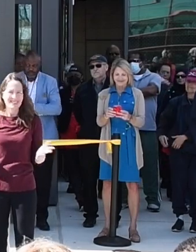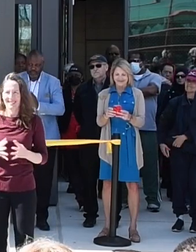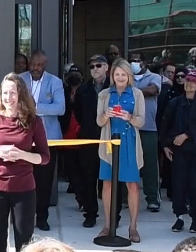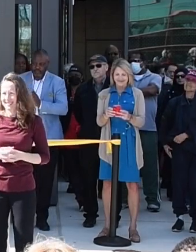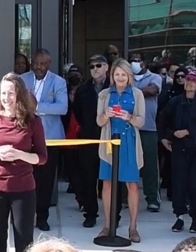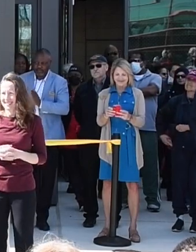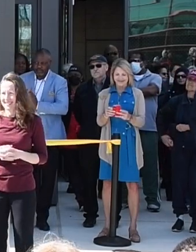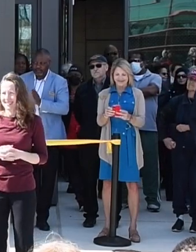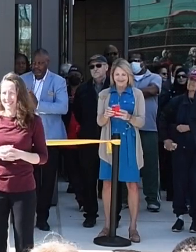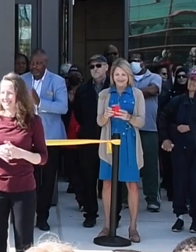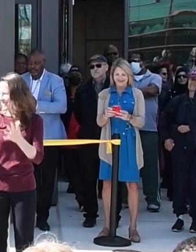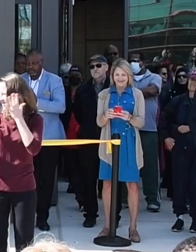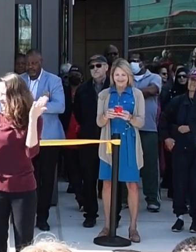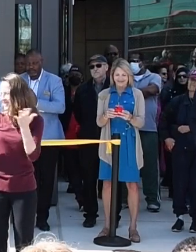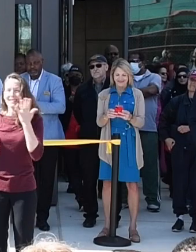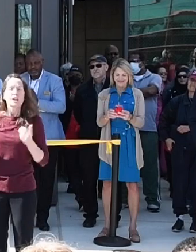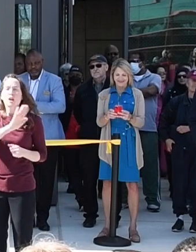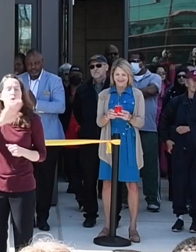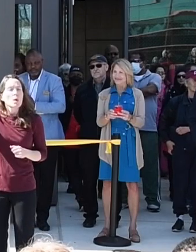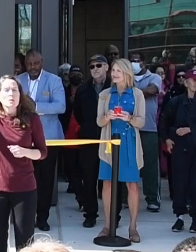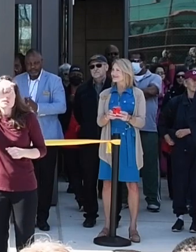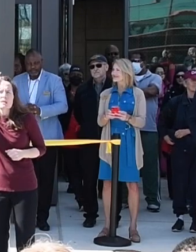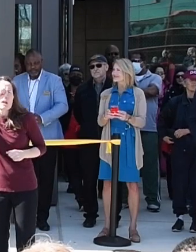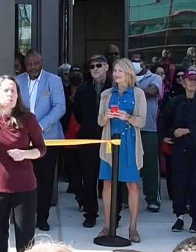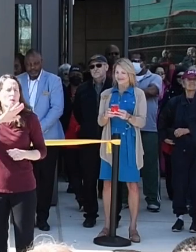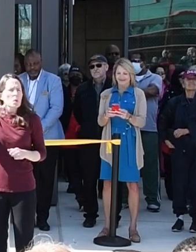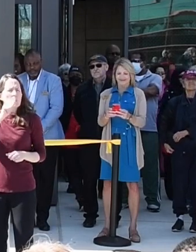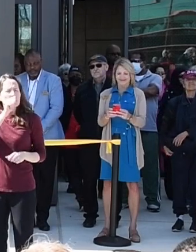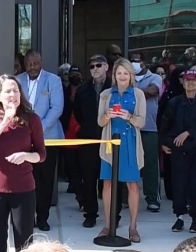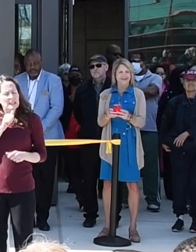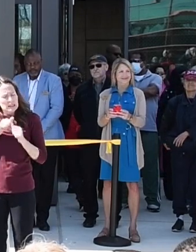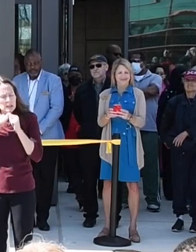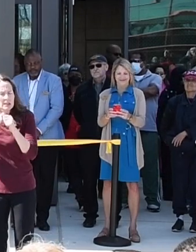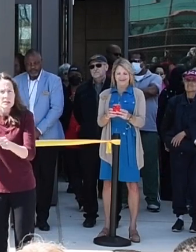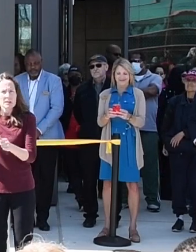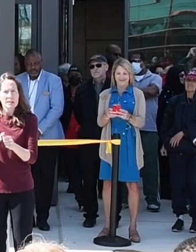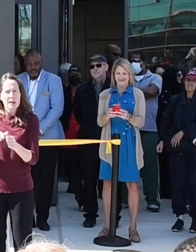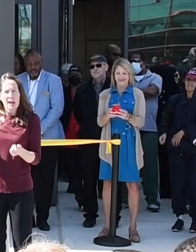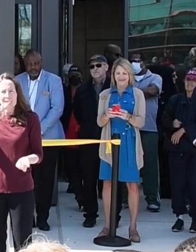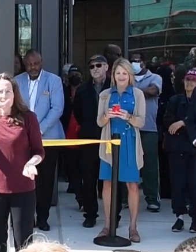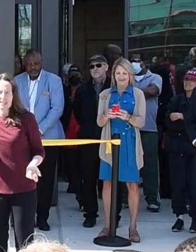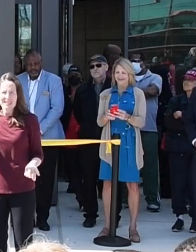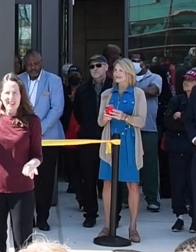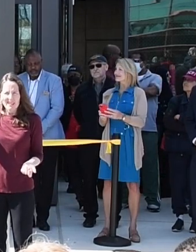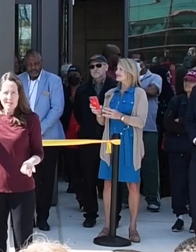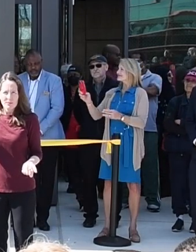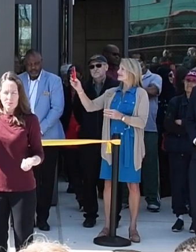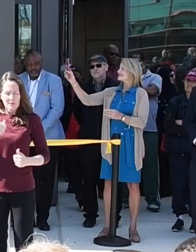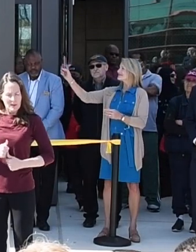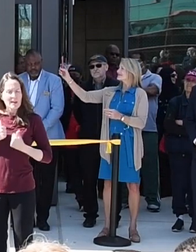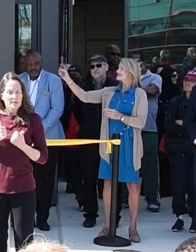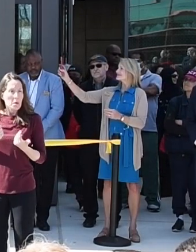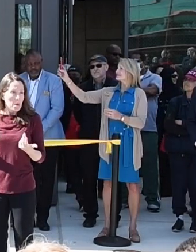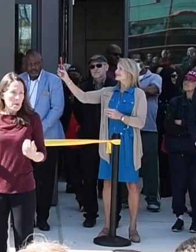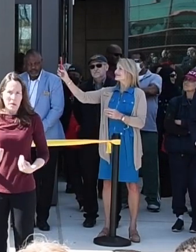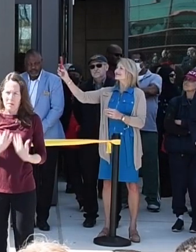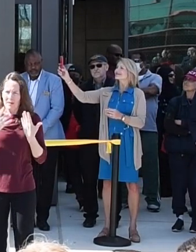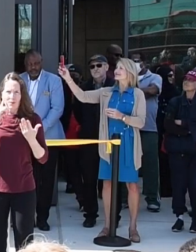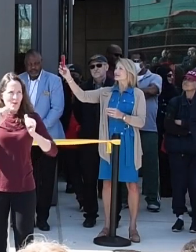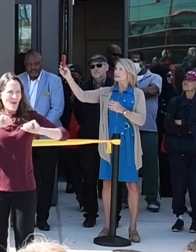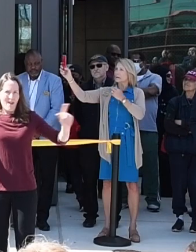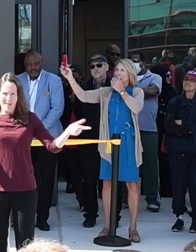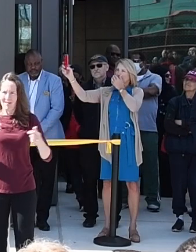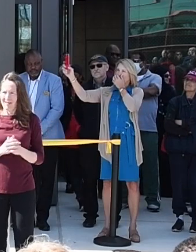Your wisdom, your resilience, and zest for life inspires us all. The